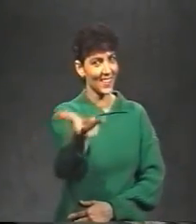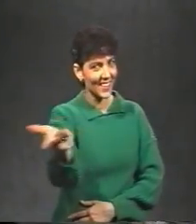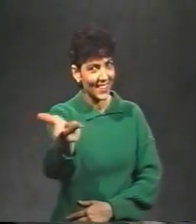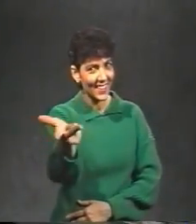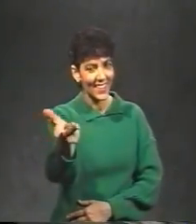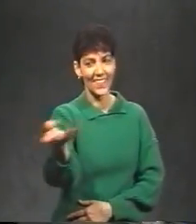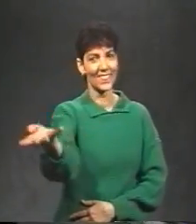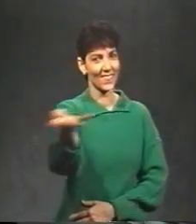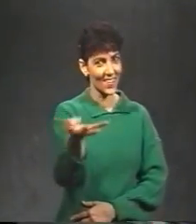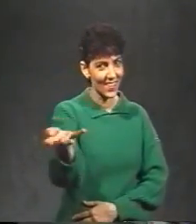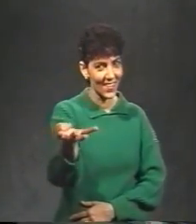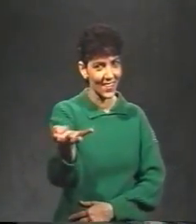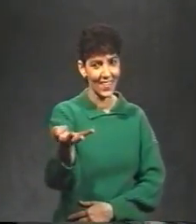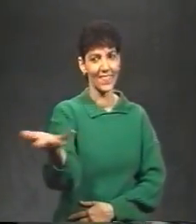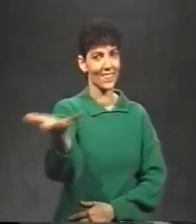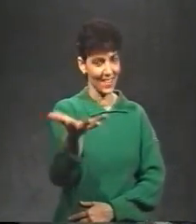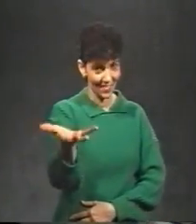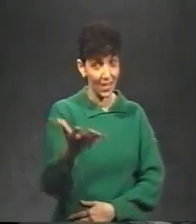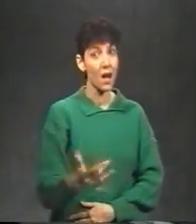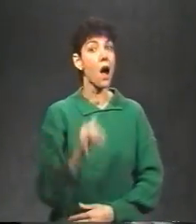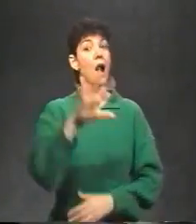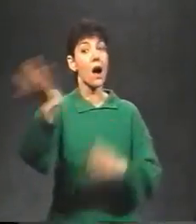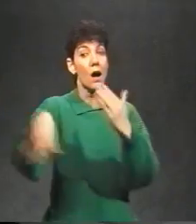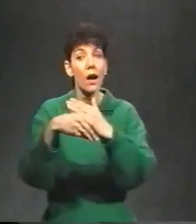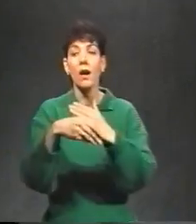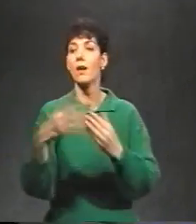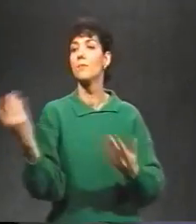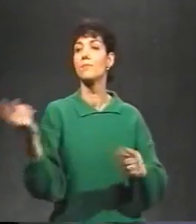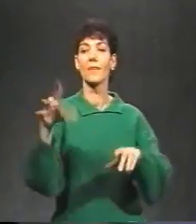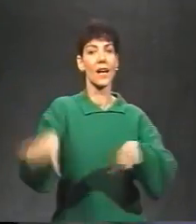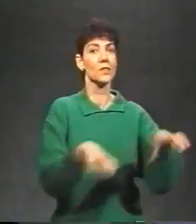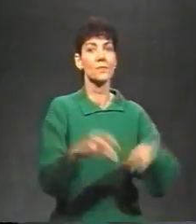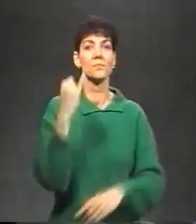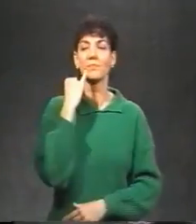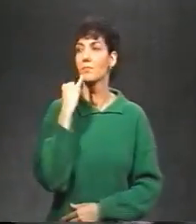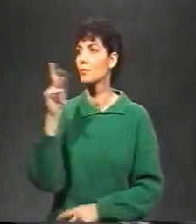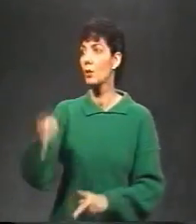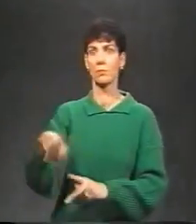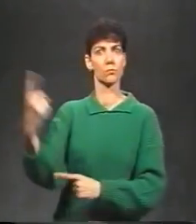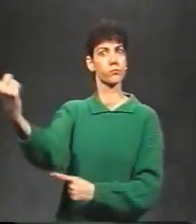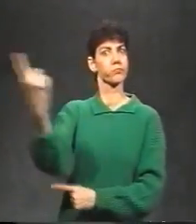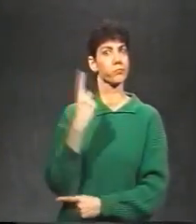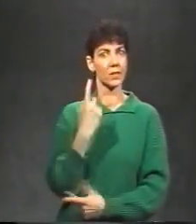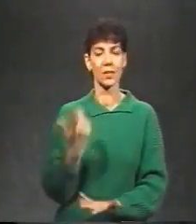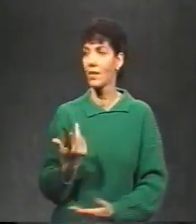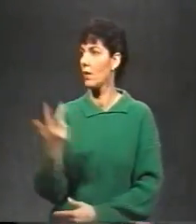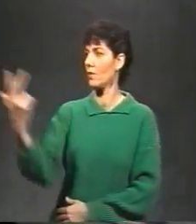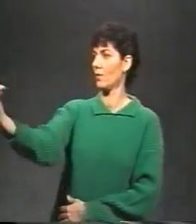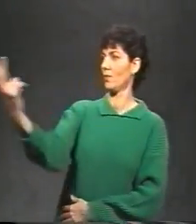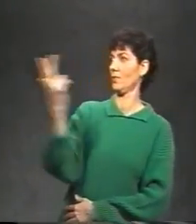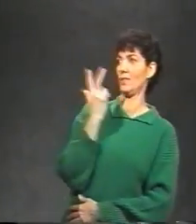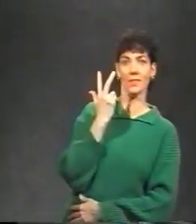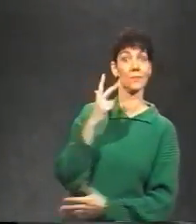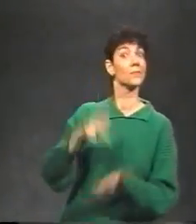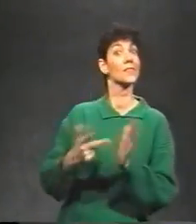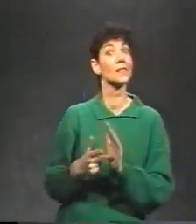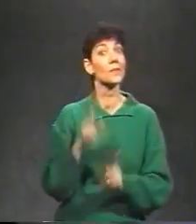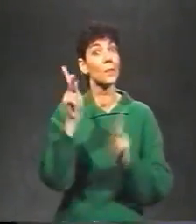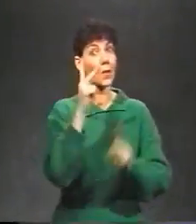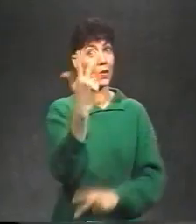When numbers are incorporated into verbs, the palm faces the signer, as it normally does.